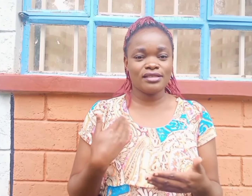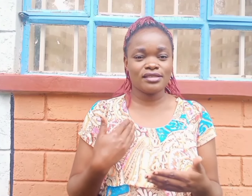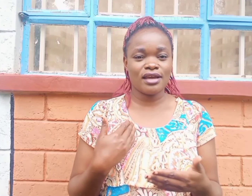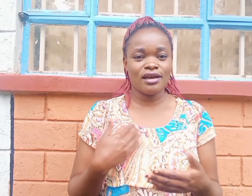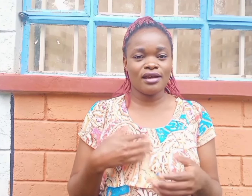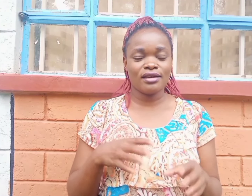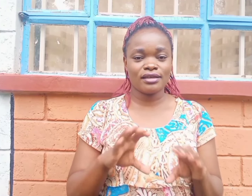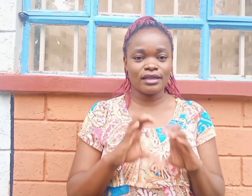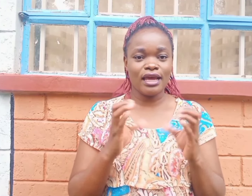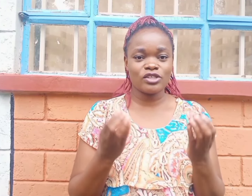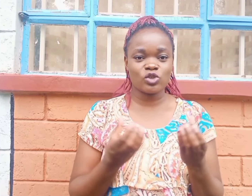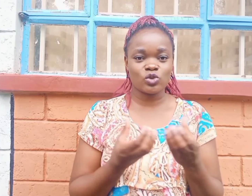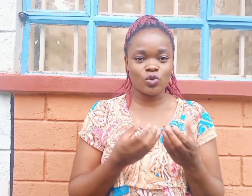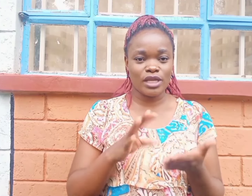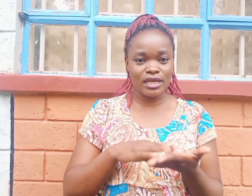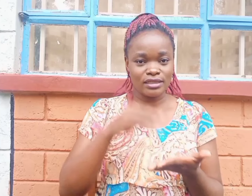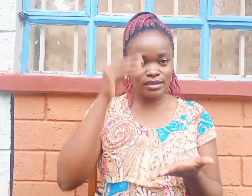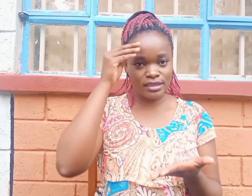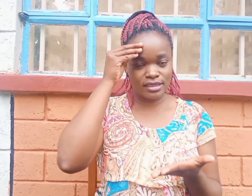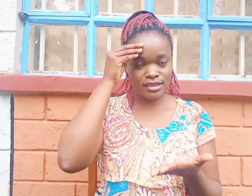last class we learned